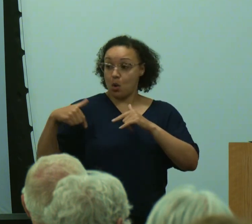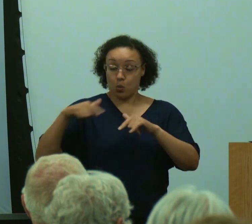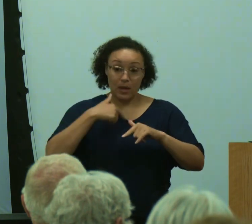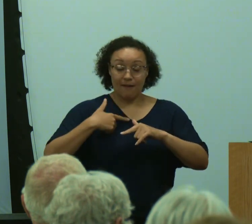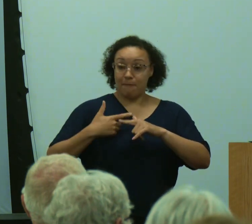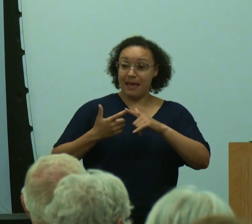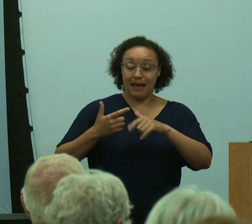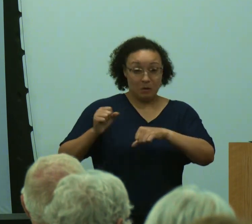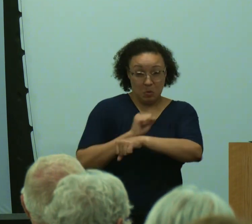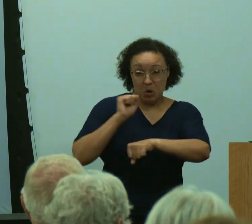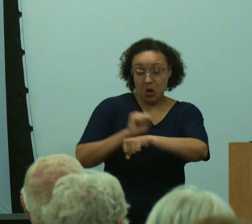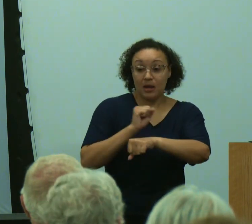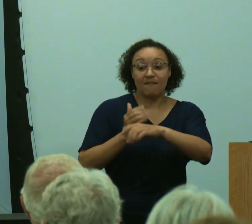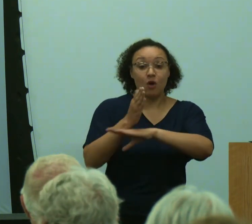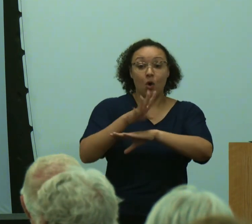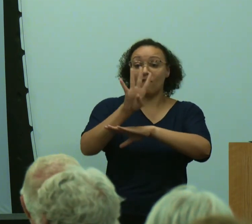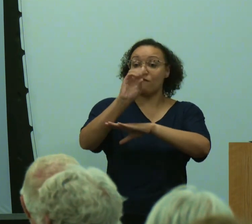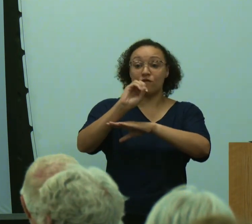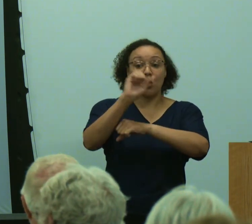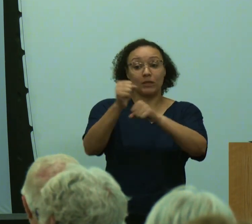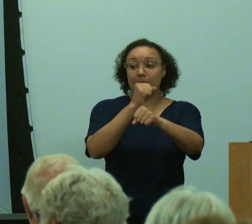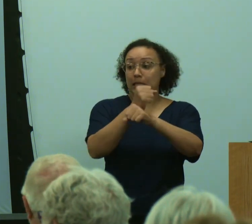the fight.